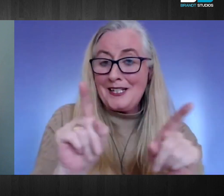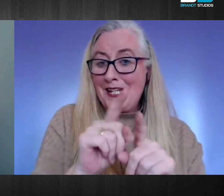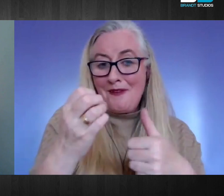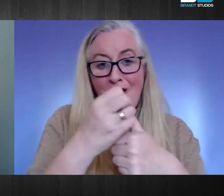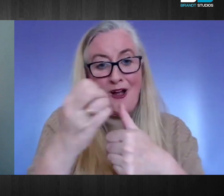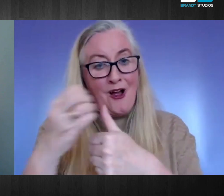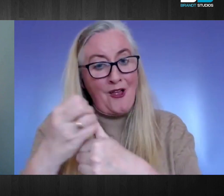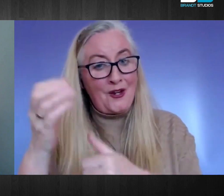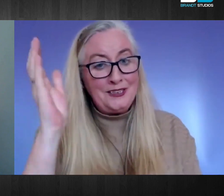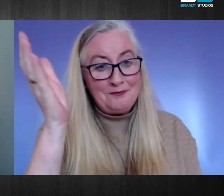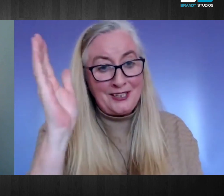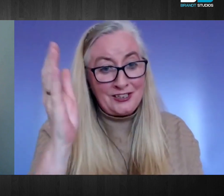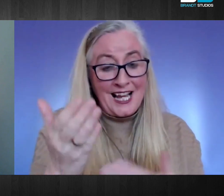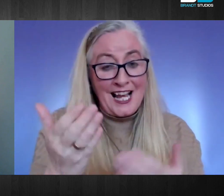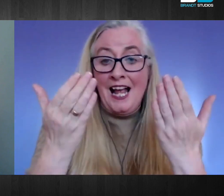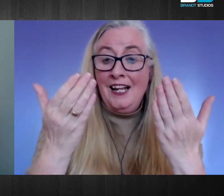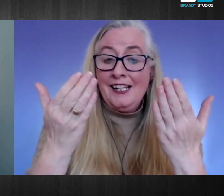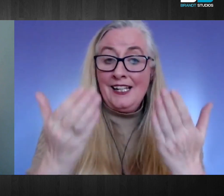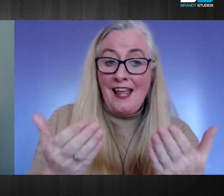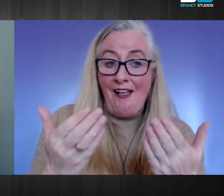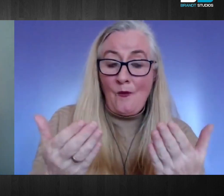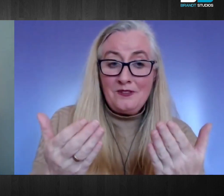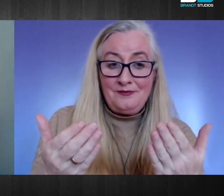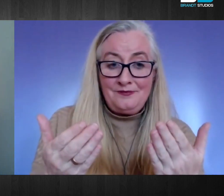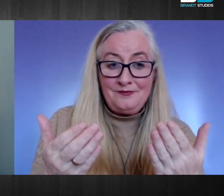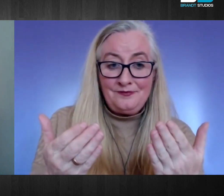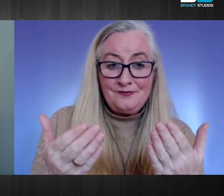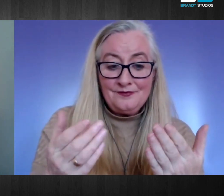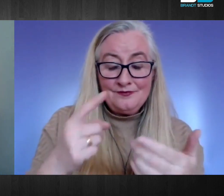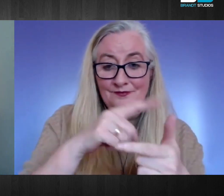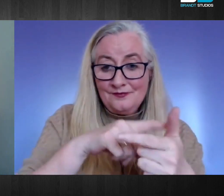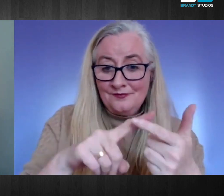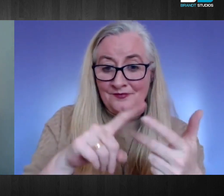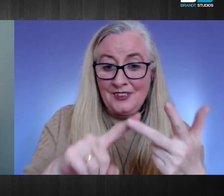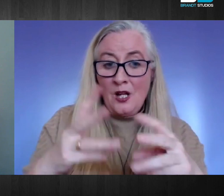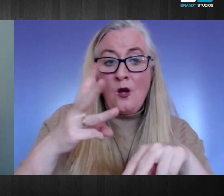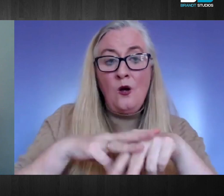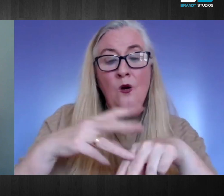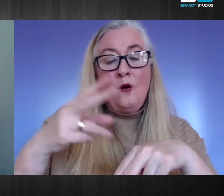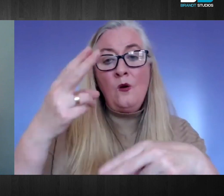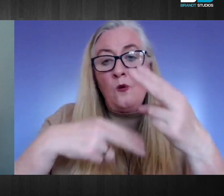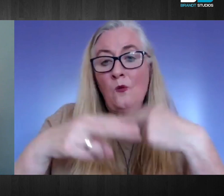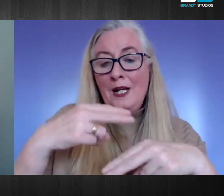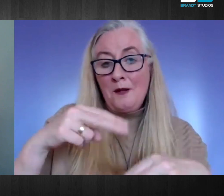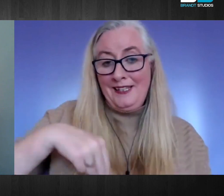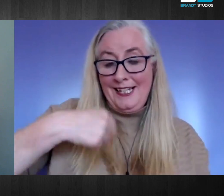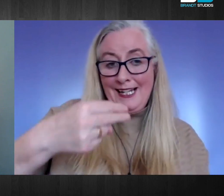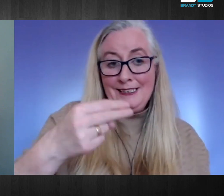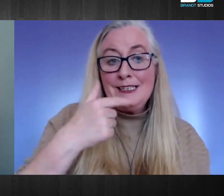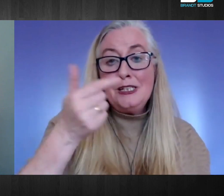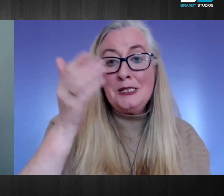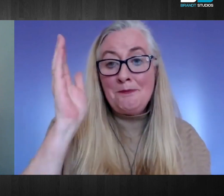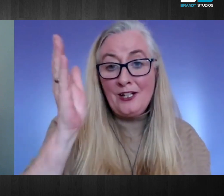a giant leap, and I extend a particularly welcome to Anne McKenzie, our next contributor, who's coming to us